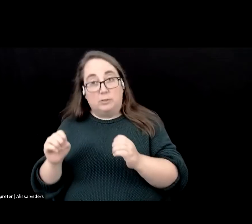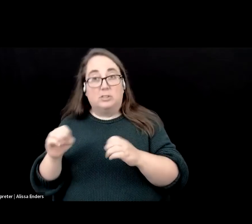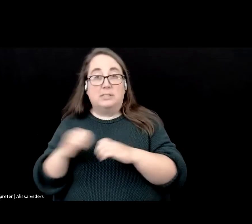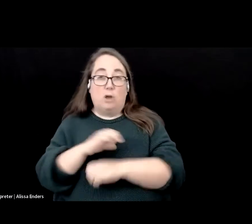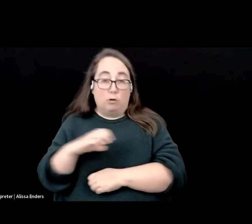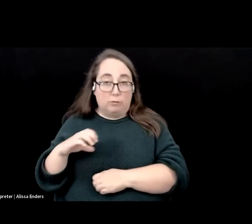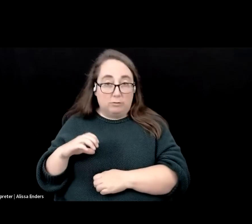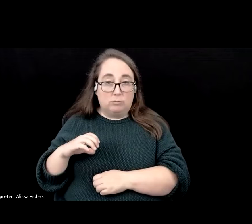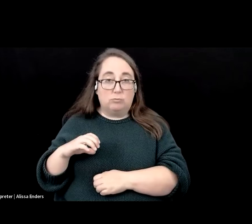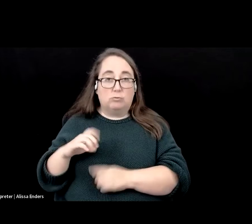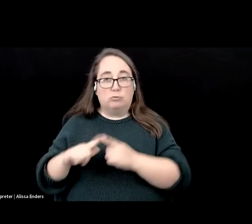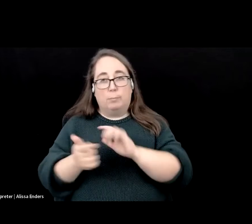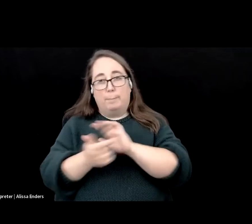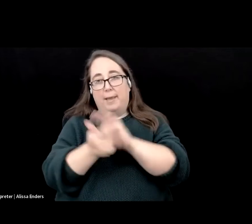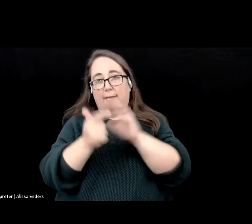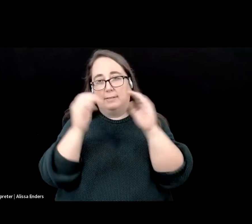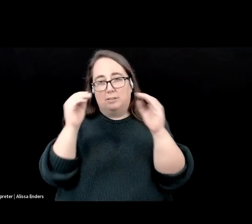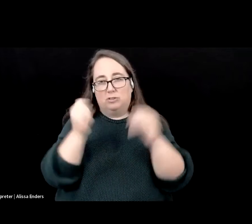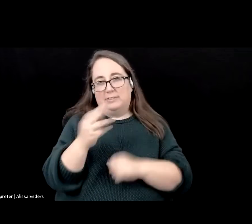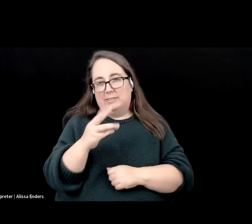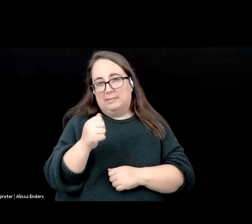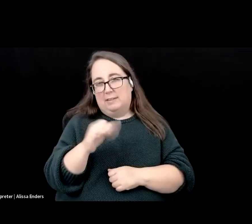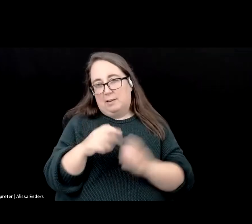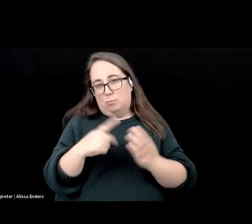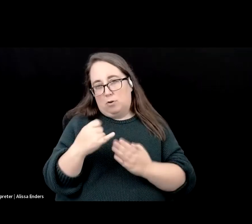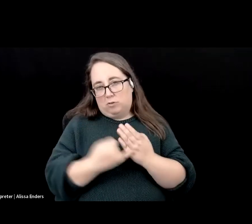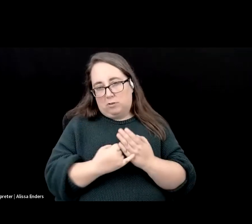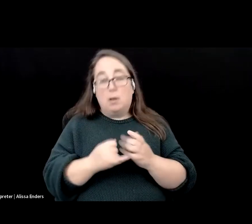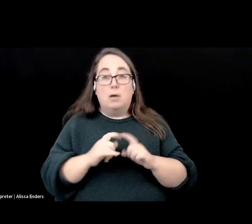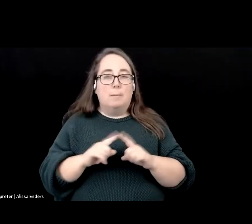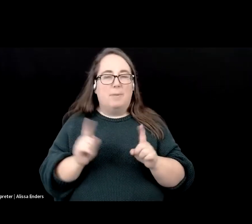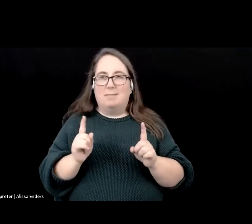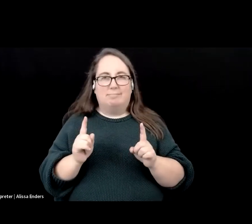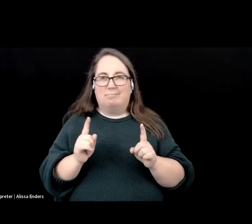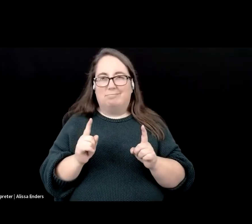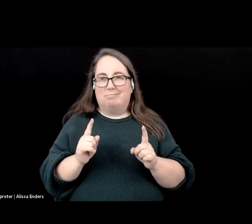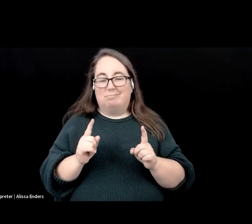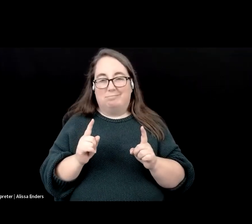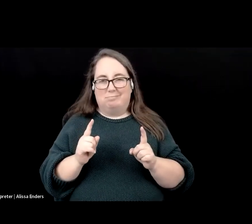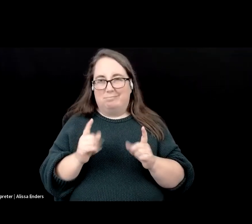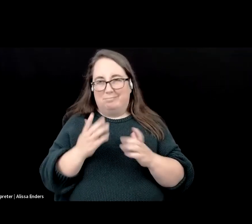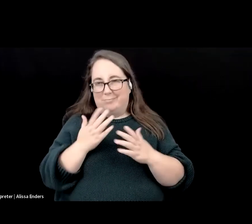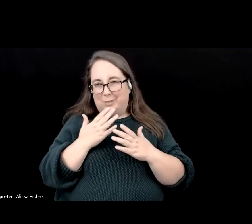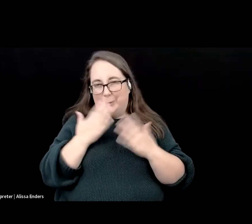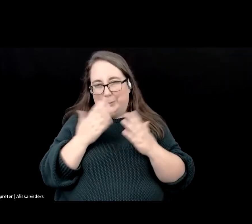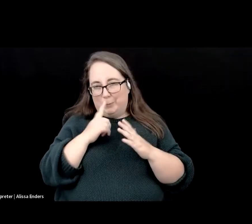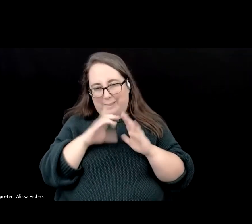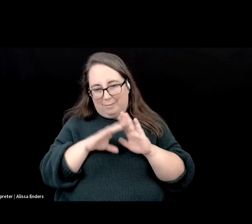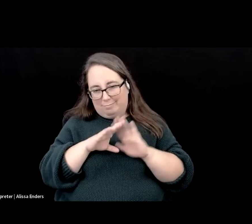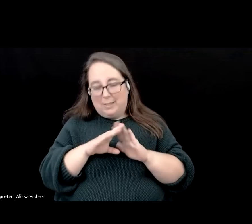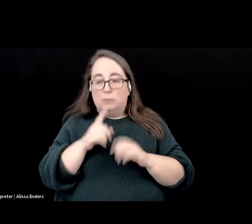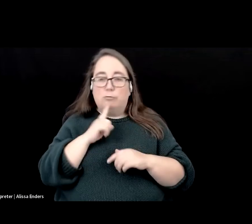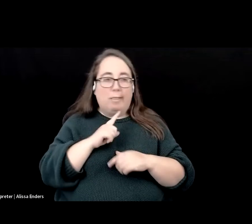Congress to ban the teaching of the 1619 project, but this hasn't really gone very far at a federal level. It's really been at the